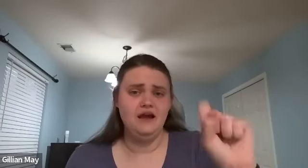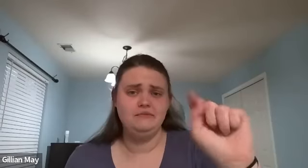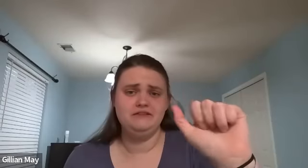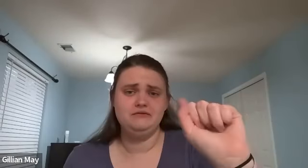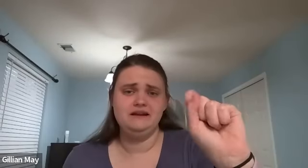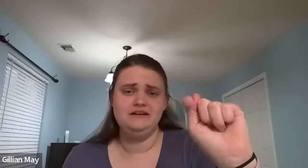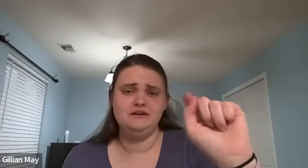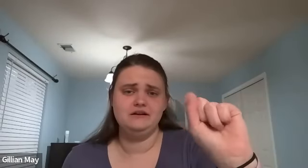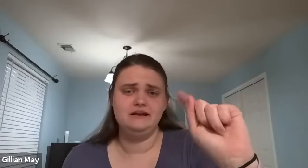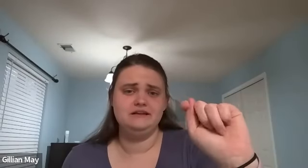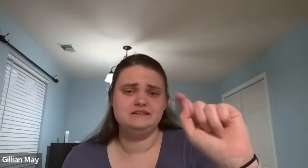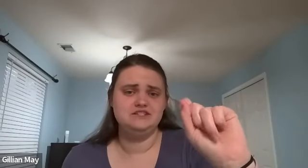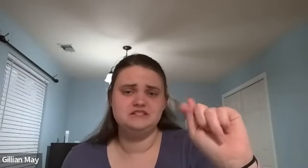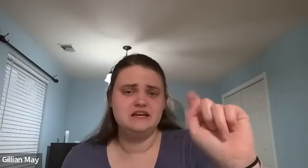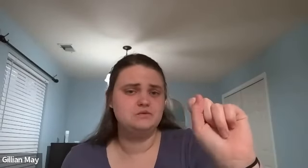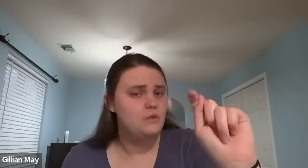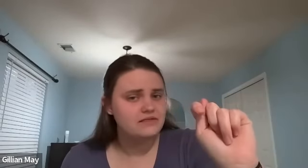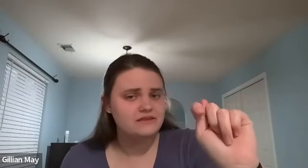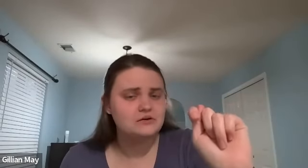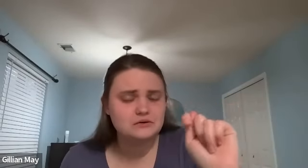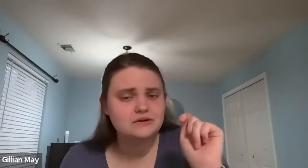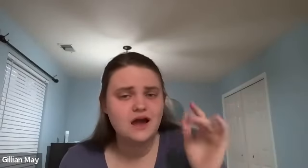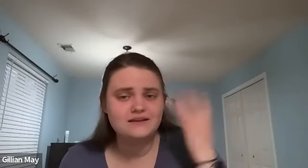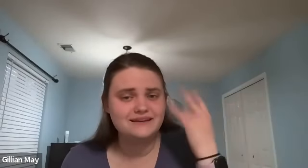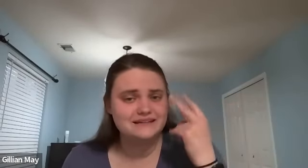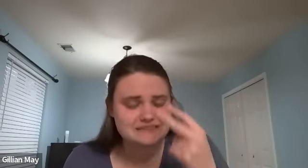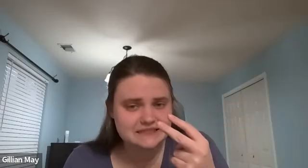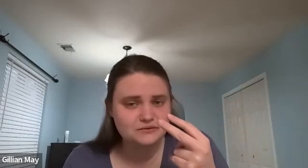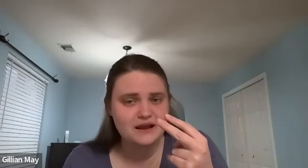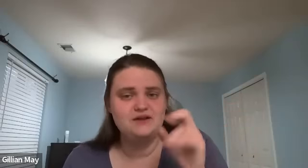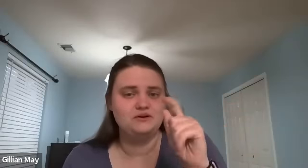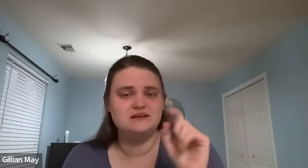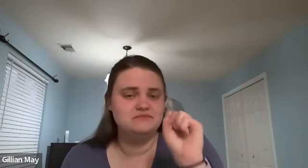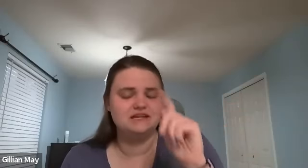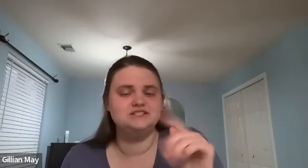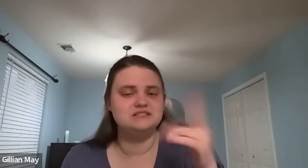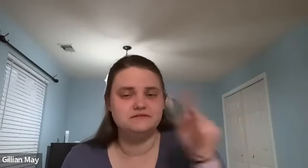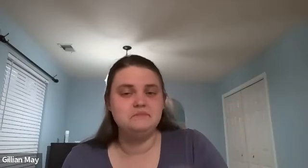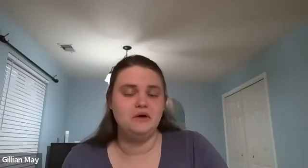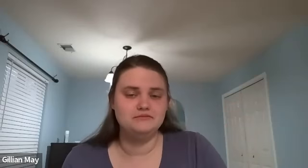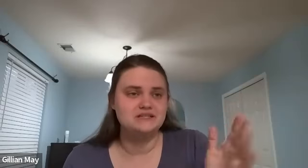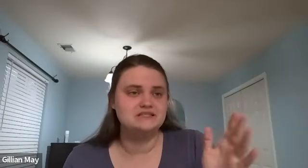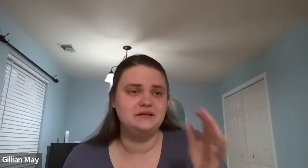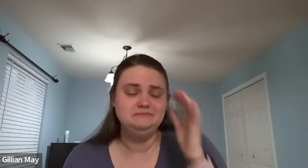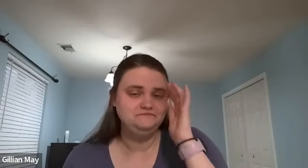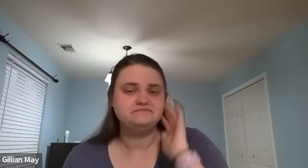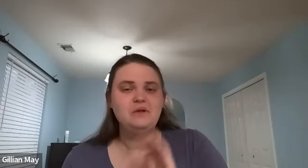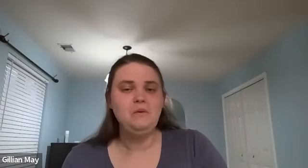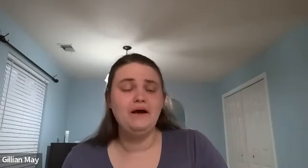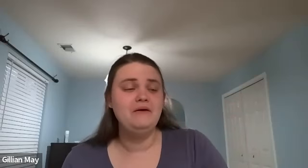mean they're right here. It just takes one little not getting to see it right or something just to flip them. Trust me. Well,